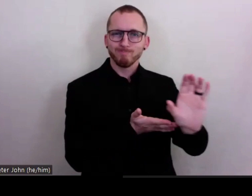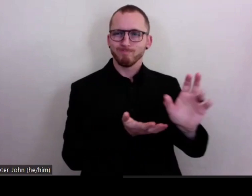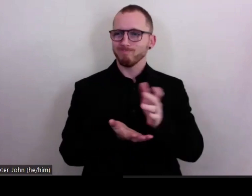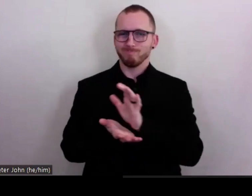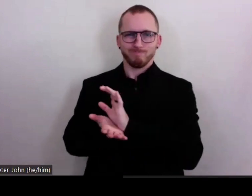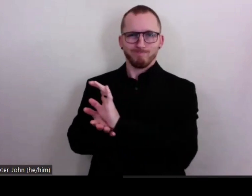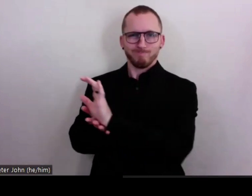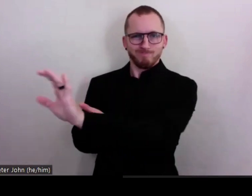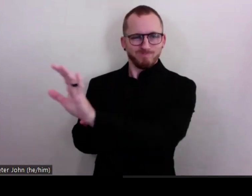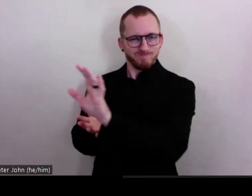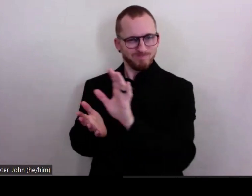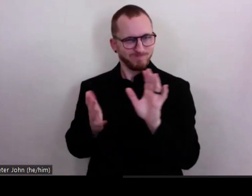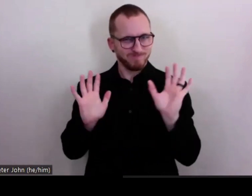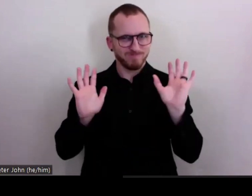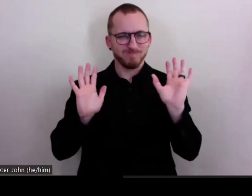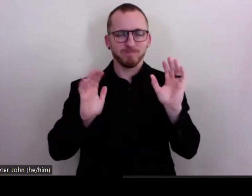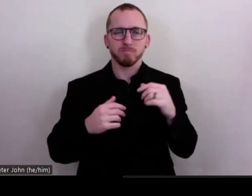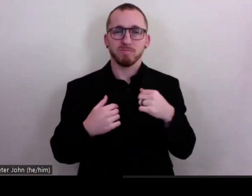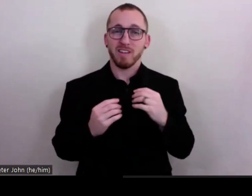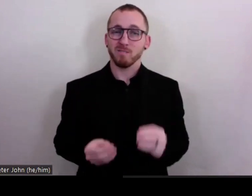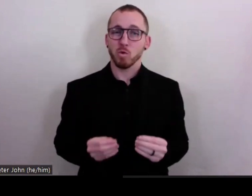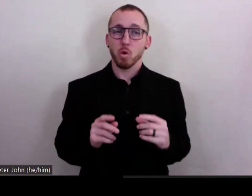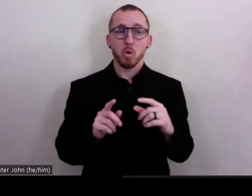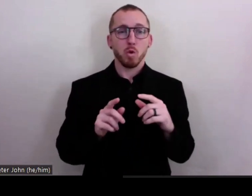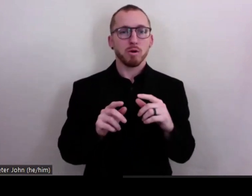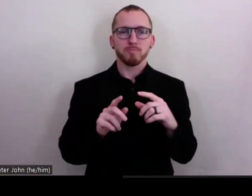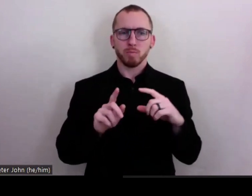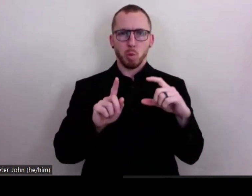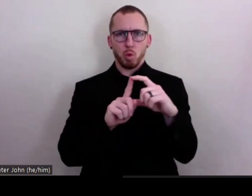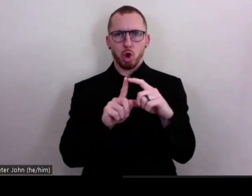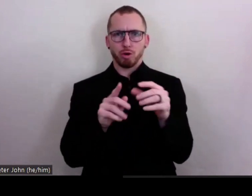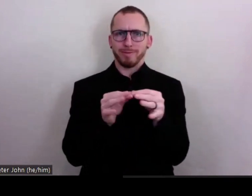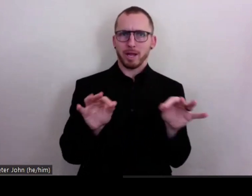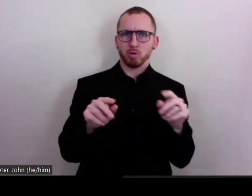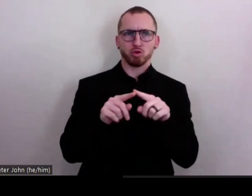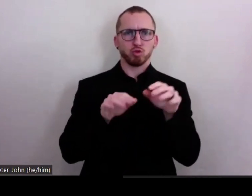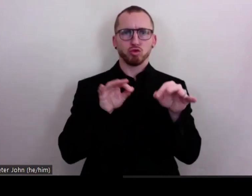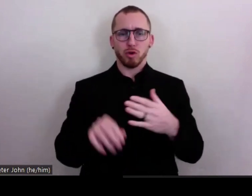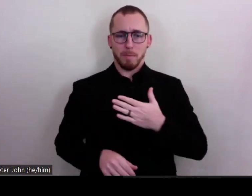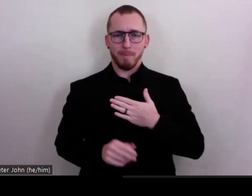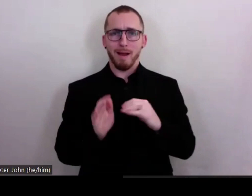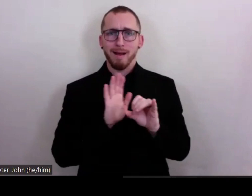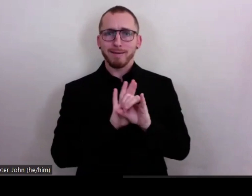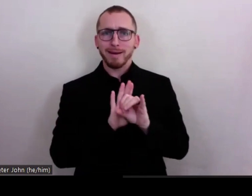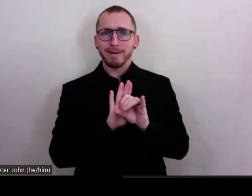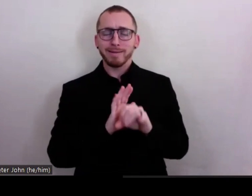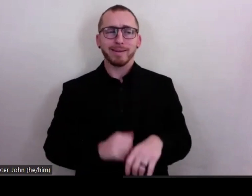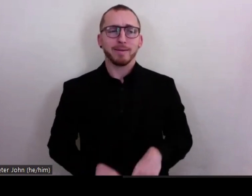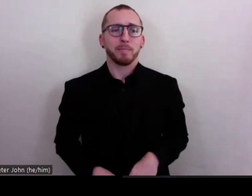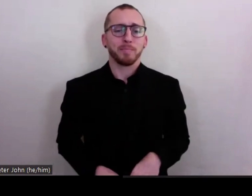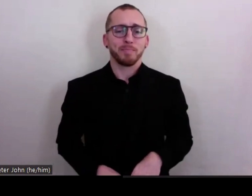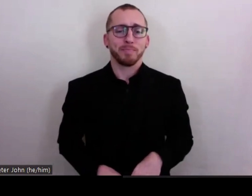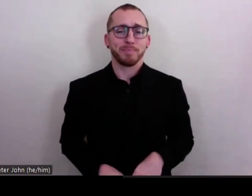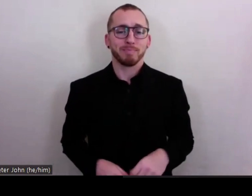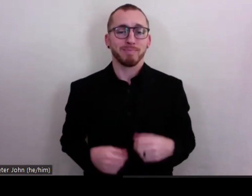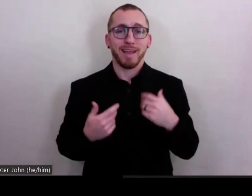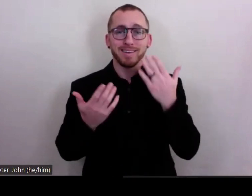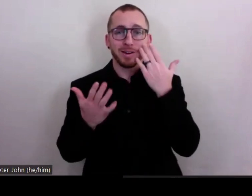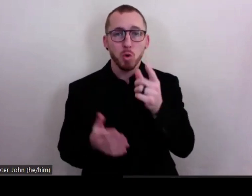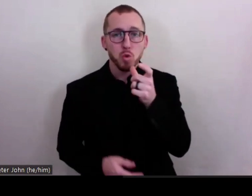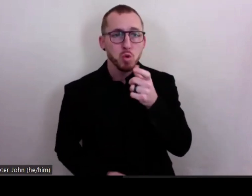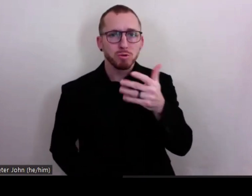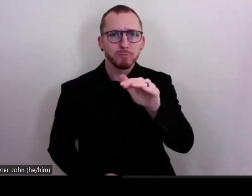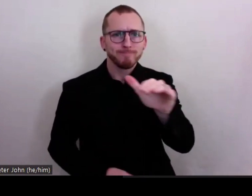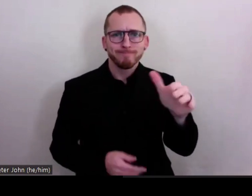any words to describe my identity. I didn't have anyone to look to. I wasn't sure who to ask about it. I really